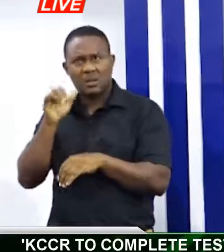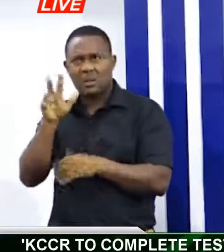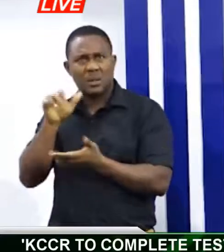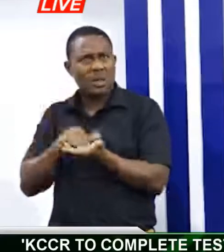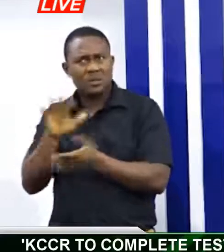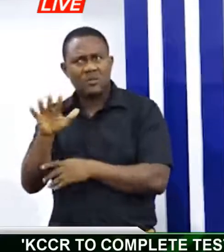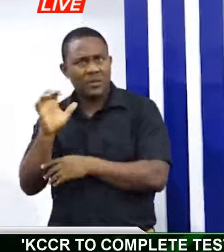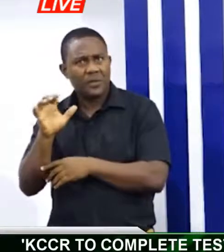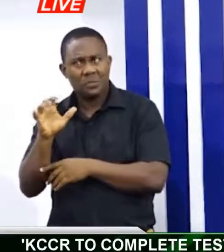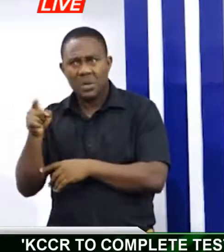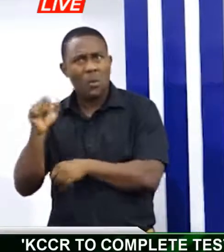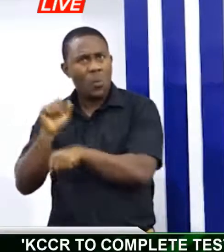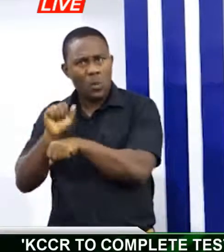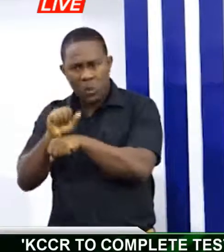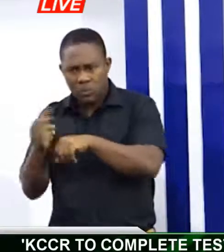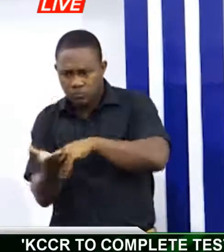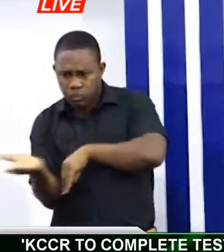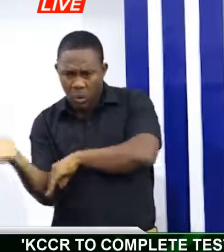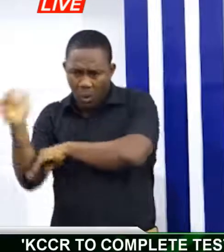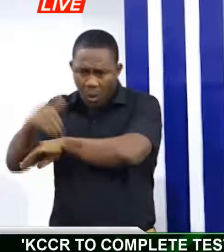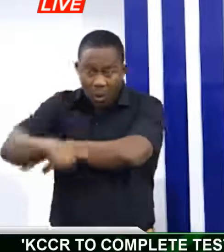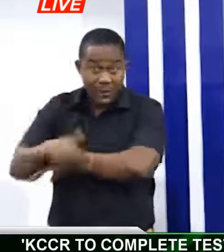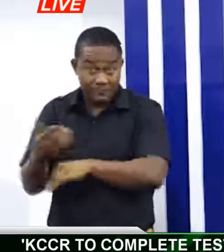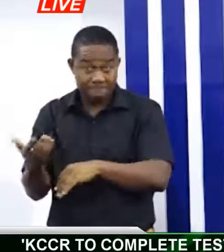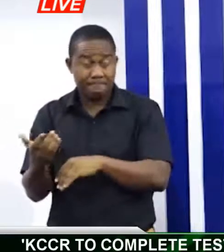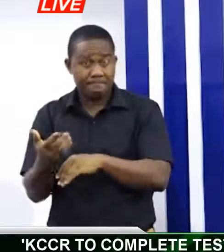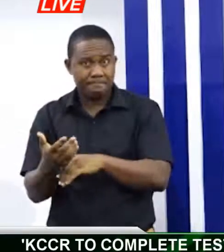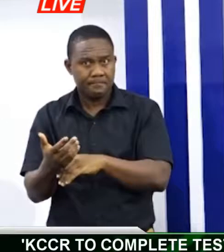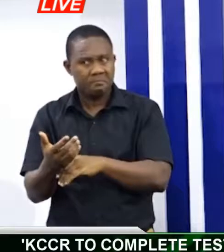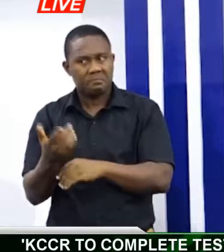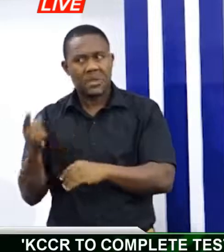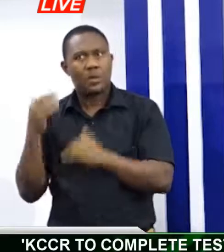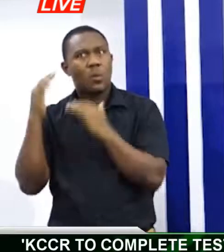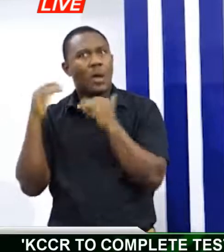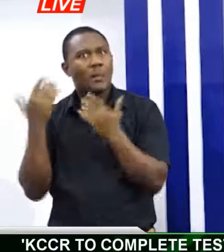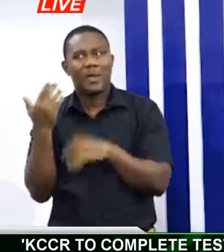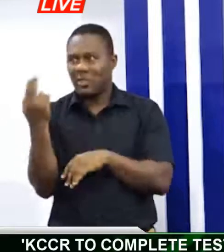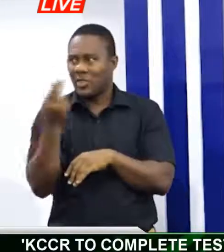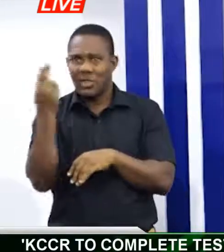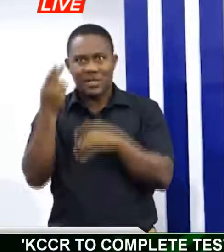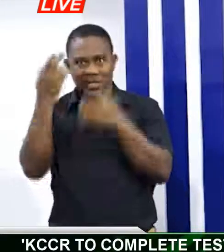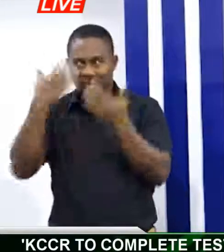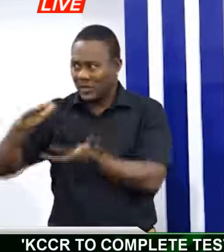And he expects that by Thursday, the backlog will be done.